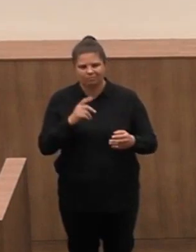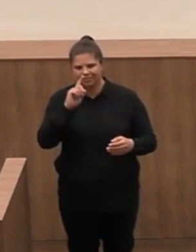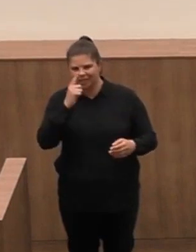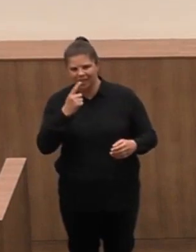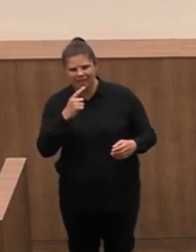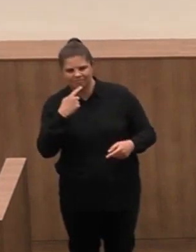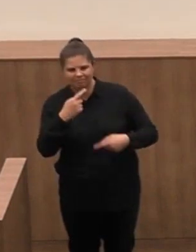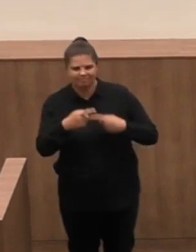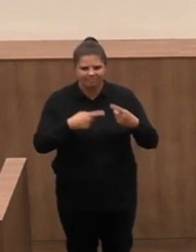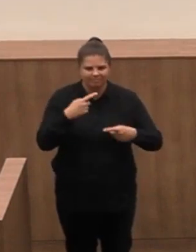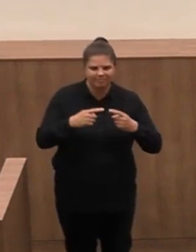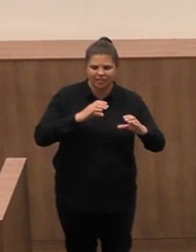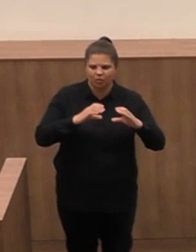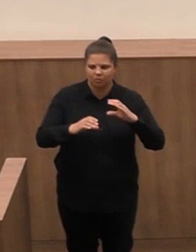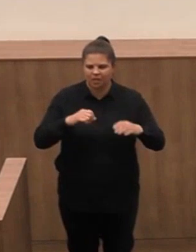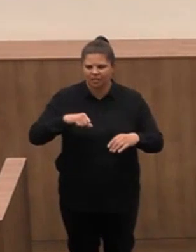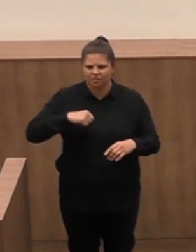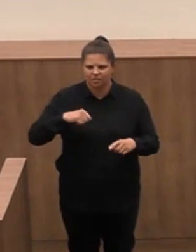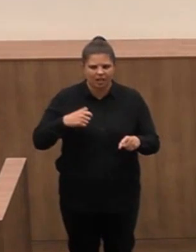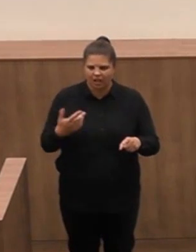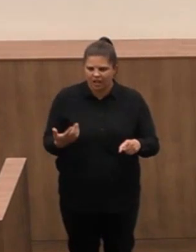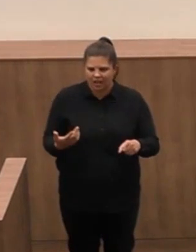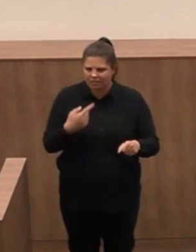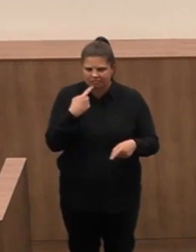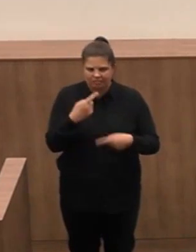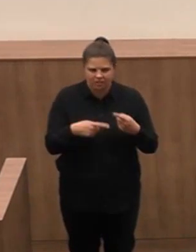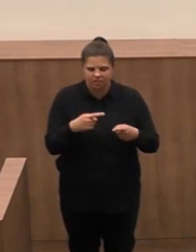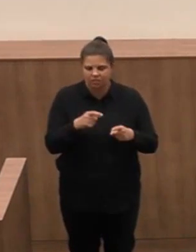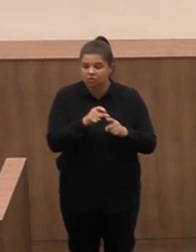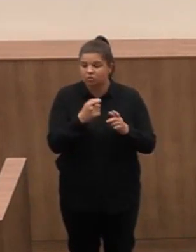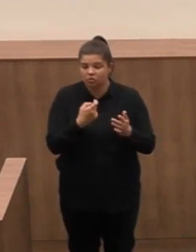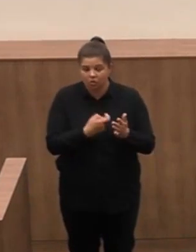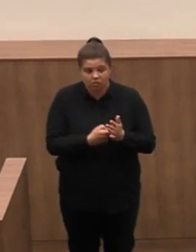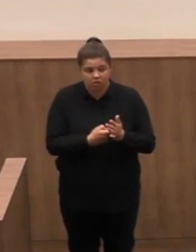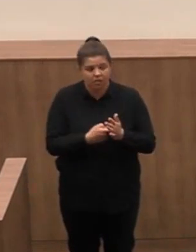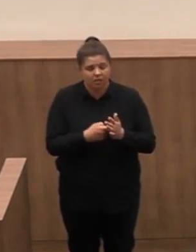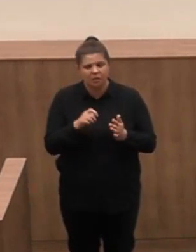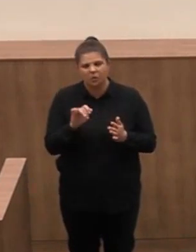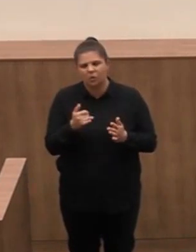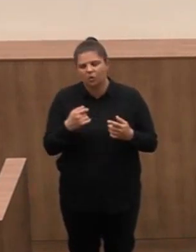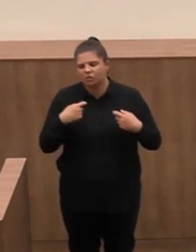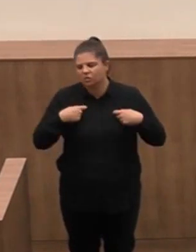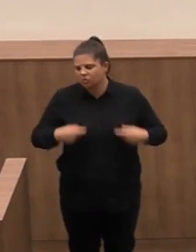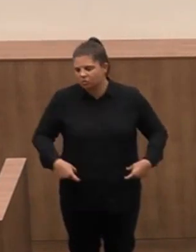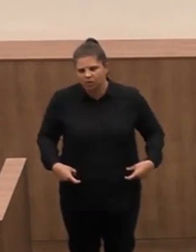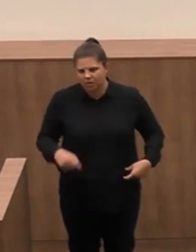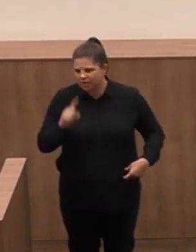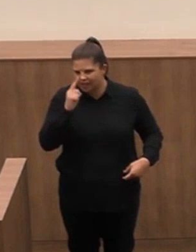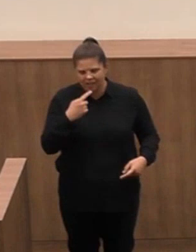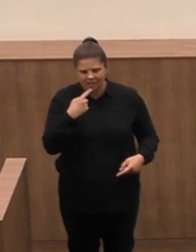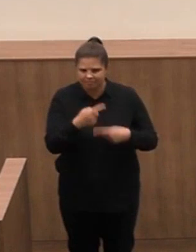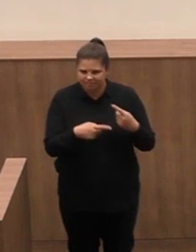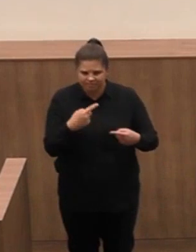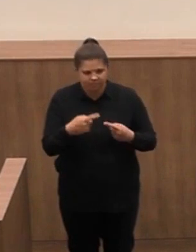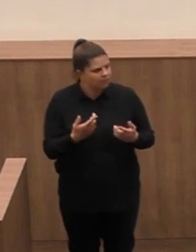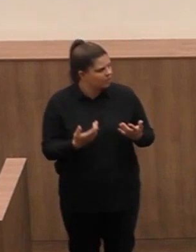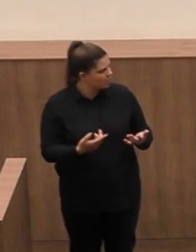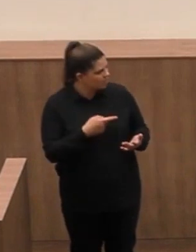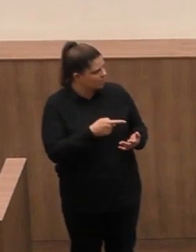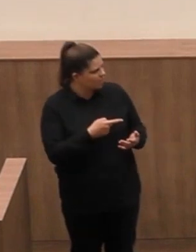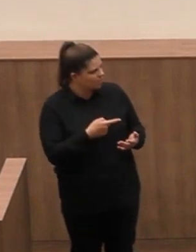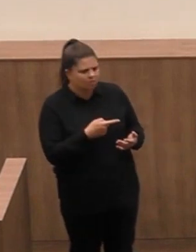to the staff at the hospital, be it the medical doctor or the social worker. What's happened to